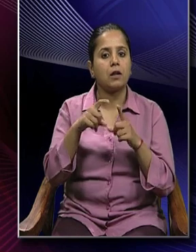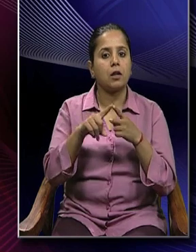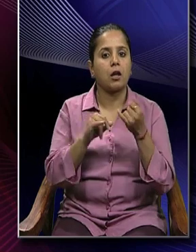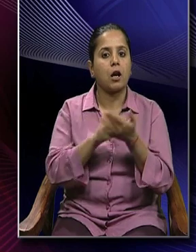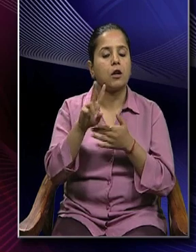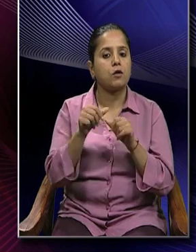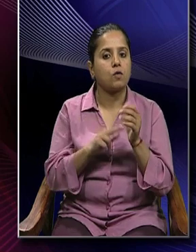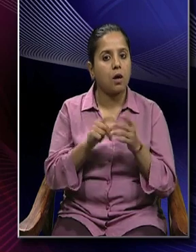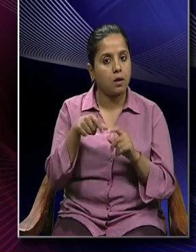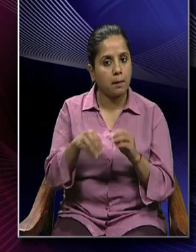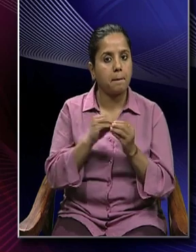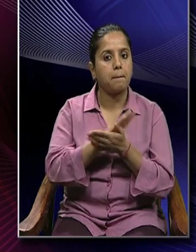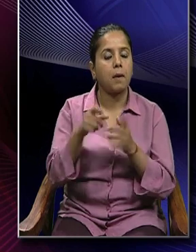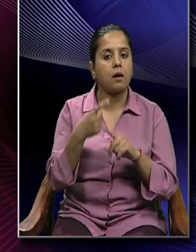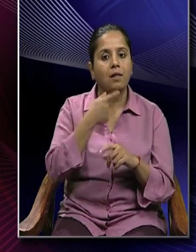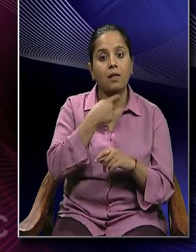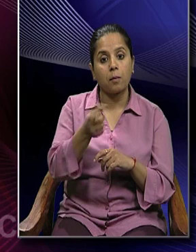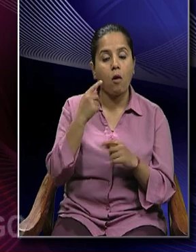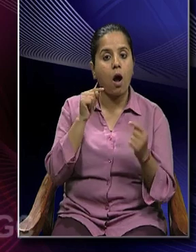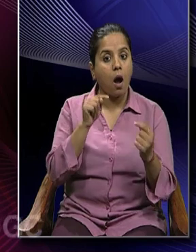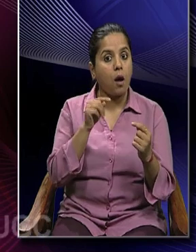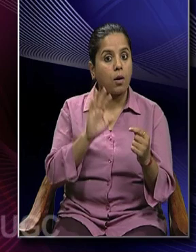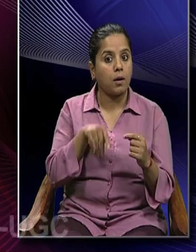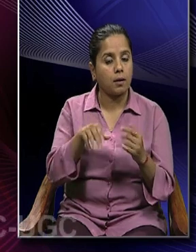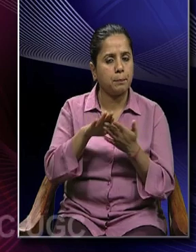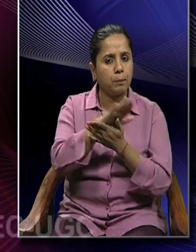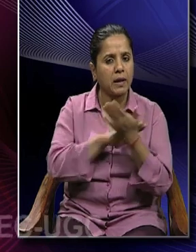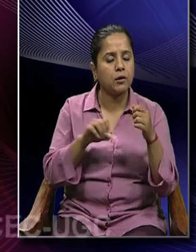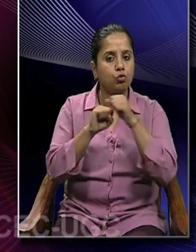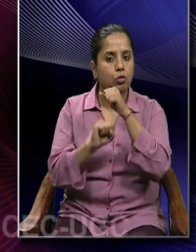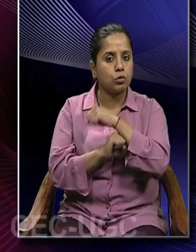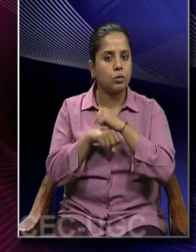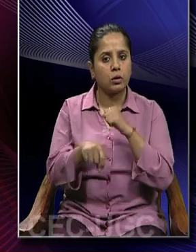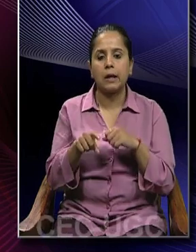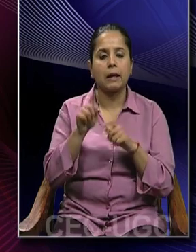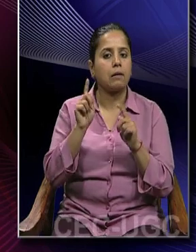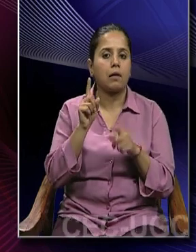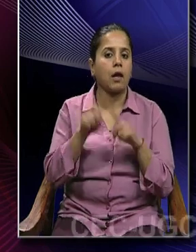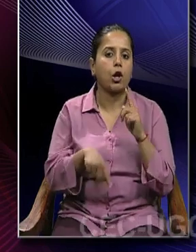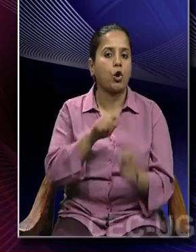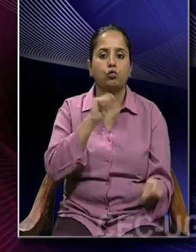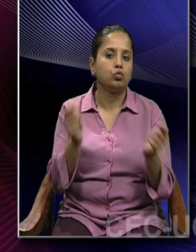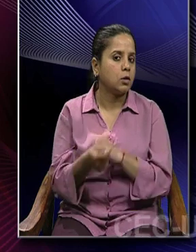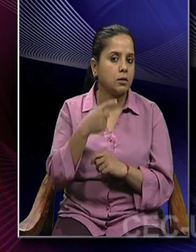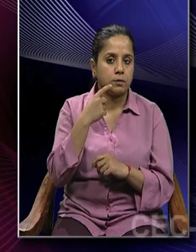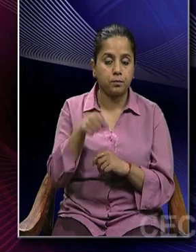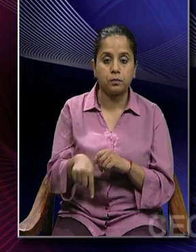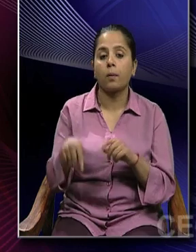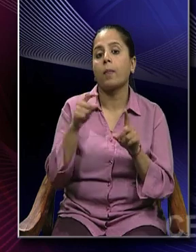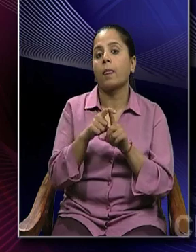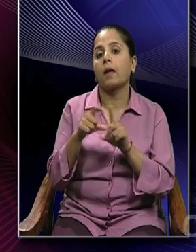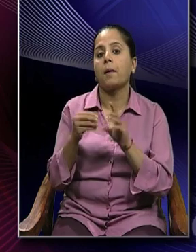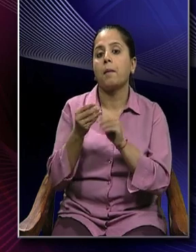Bharati case, it was being argued that the basic structure of the constitution cannot be altered. And D.D. Basu, who